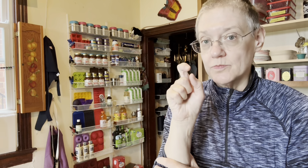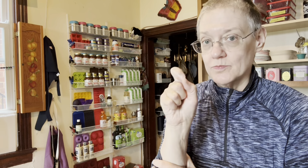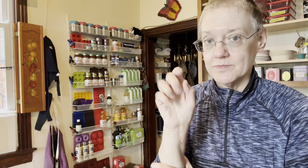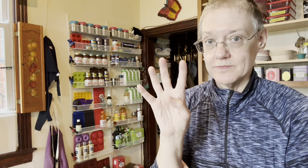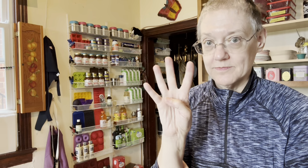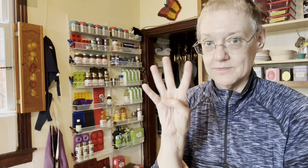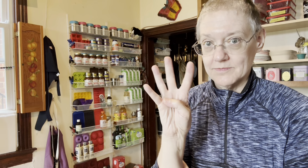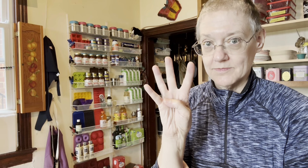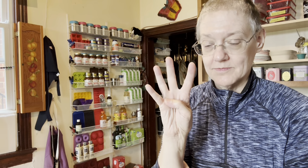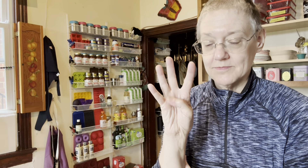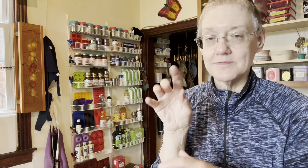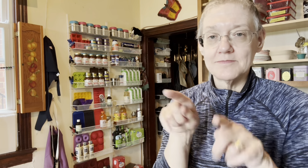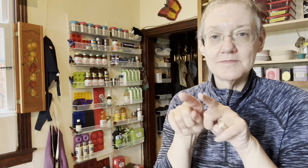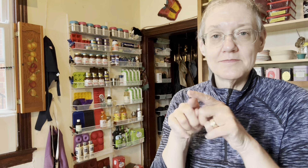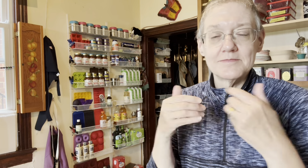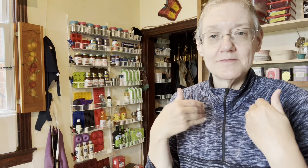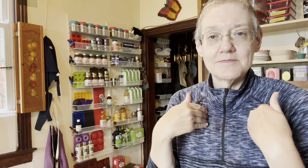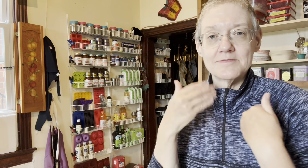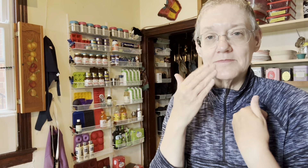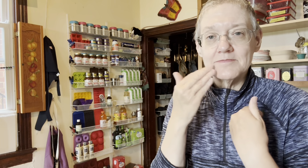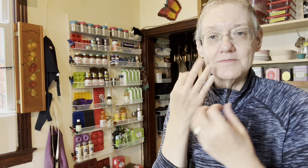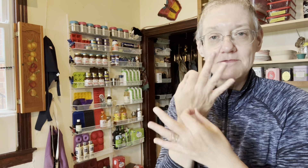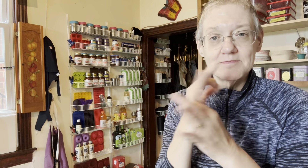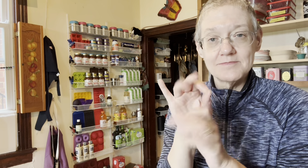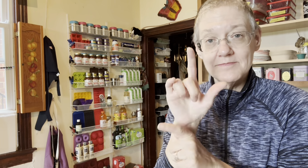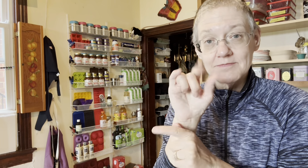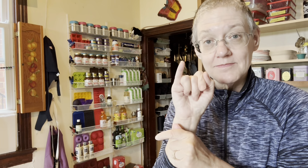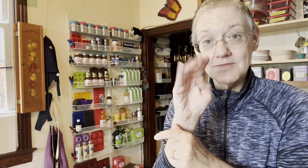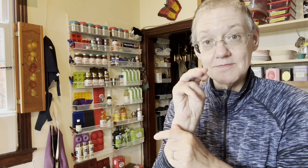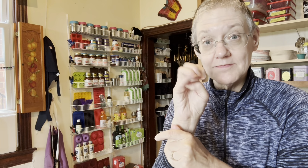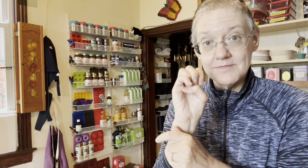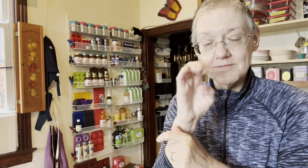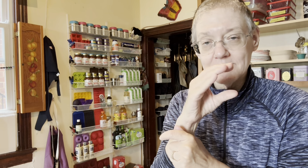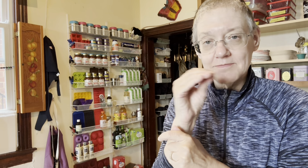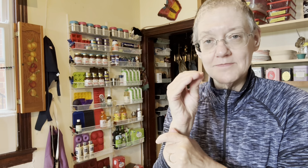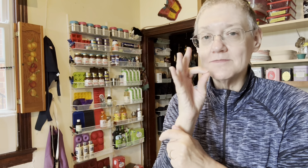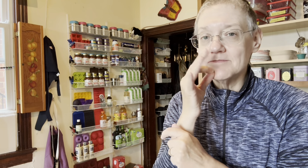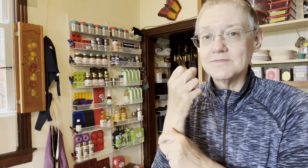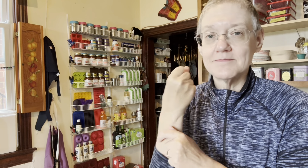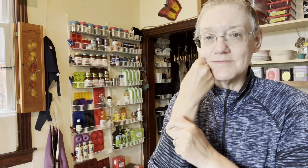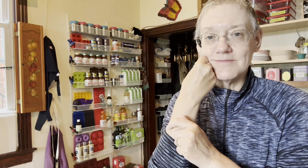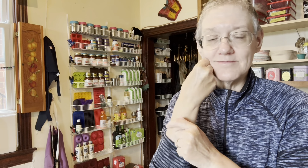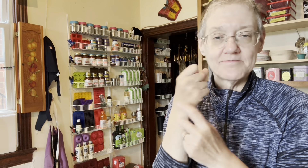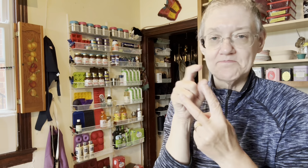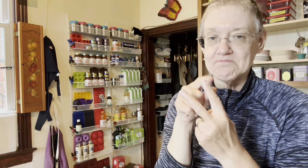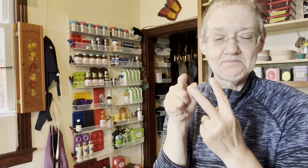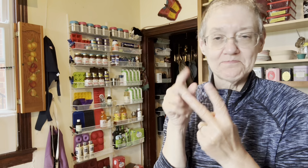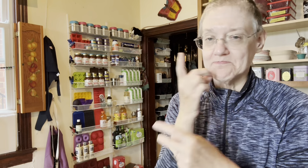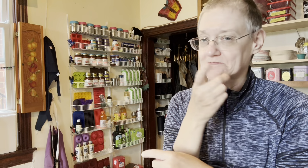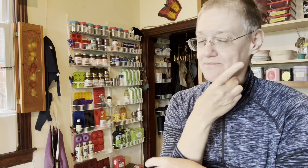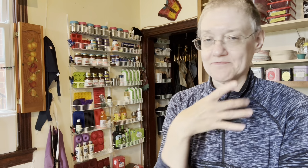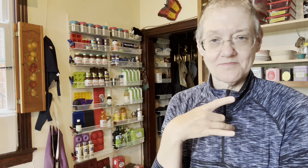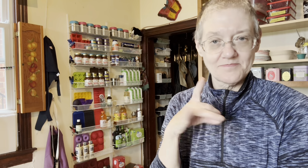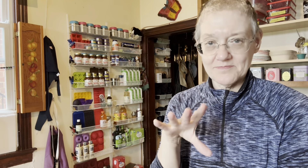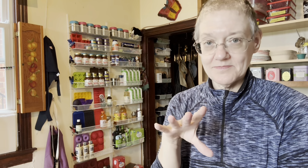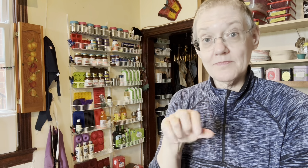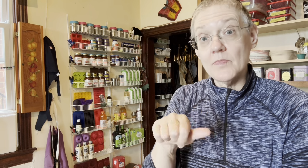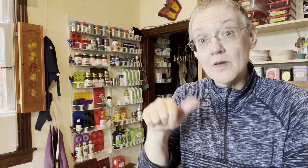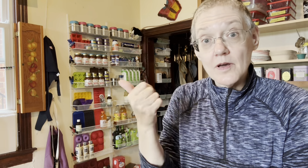So this one has 2 grams of net carbs, but the orange has 0.4. They also come in lime and fruit punch, but Dale doesn't like